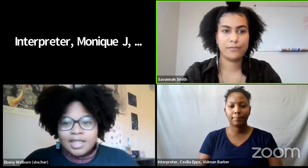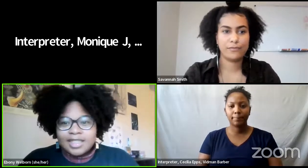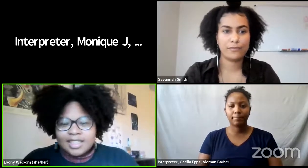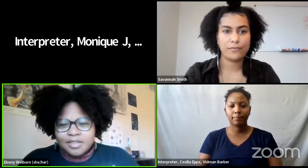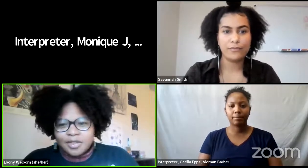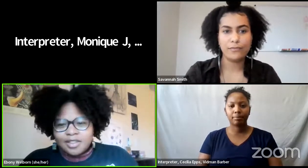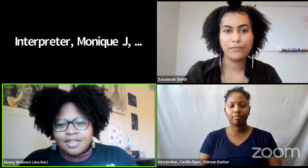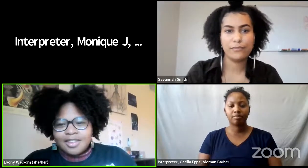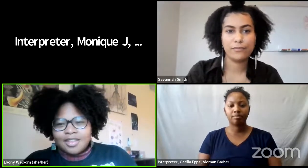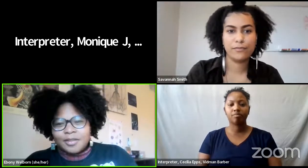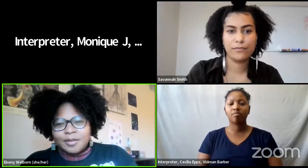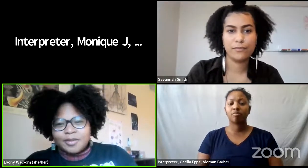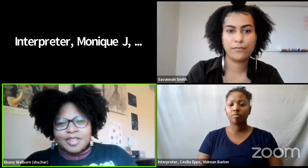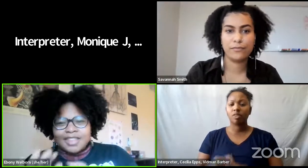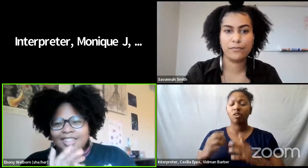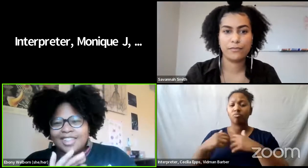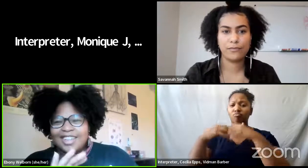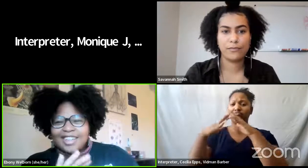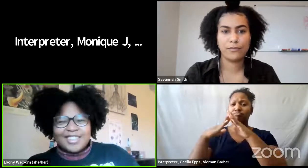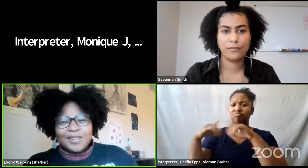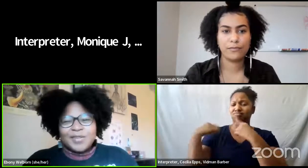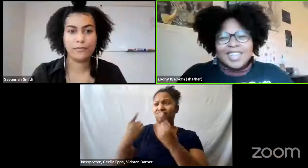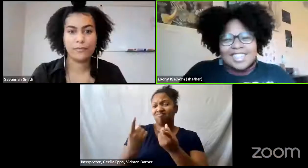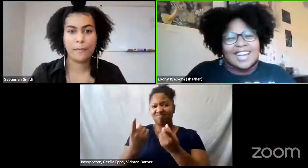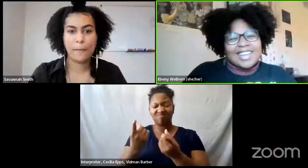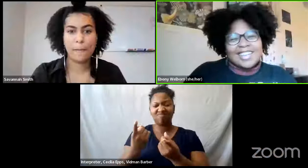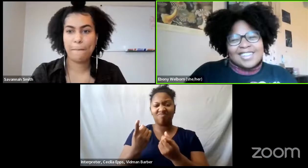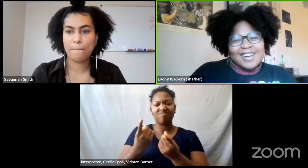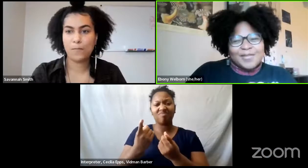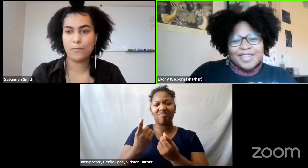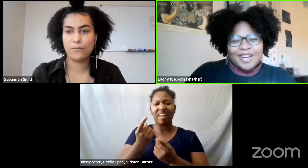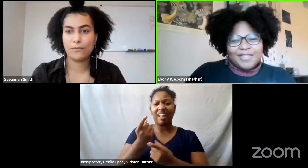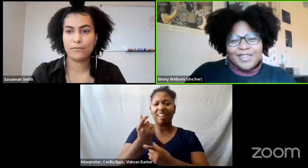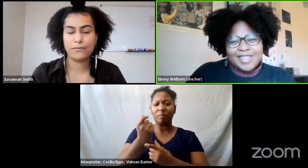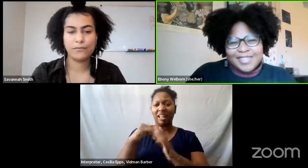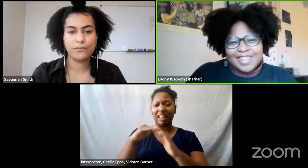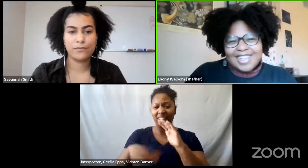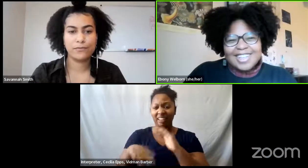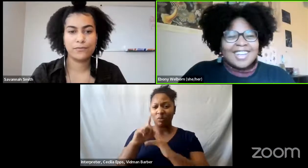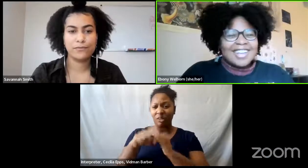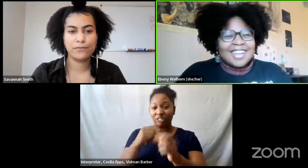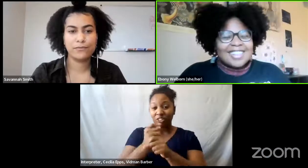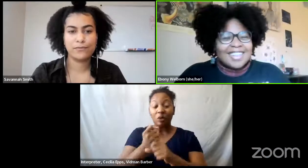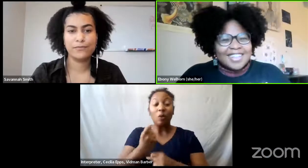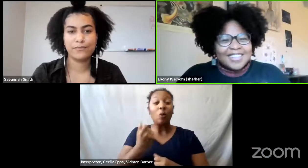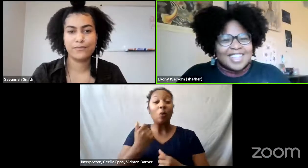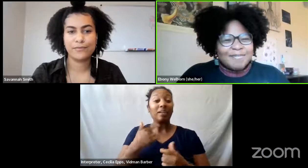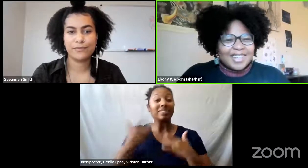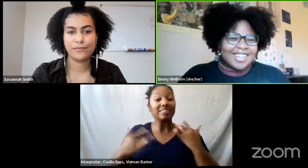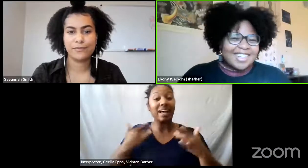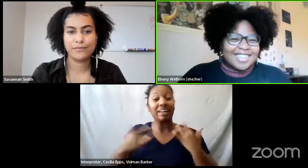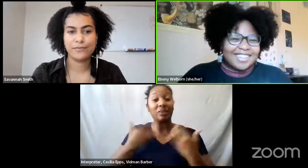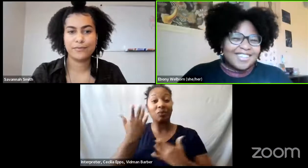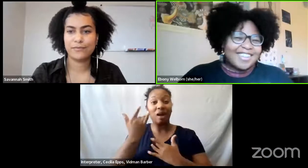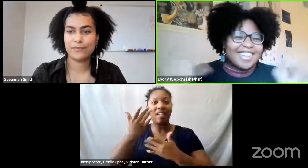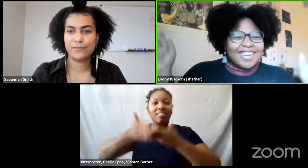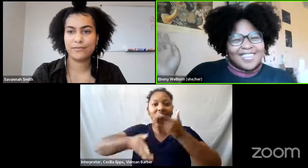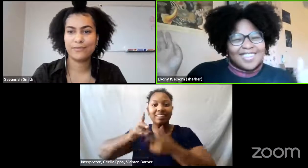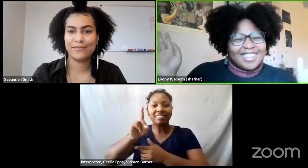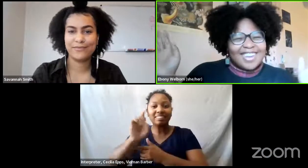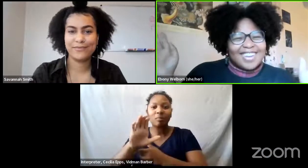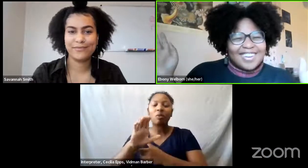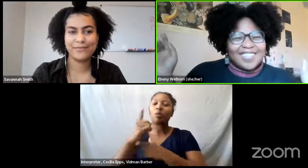So we've been in existence for a little less than a year. So we're really excited because our 1-year anniversary is at the end of December.